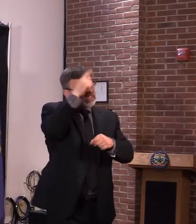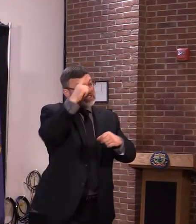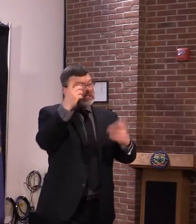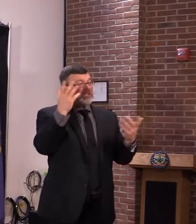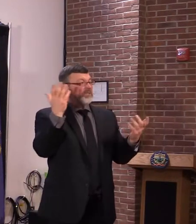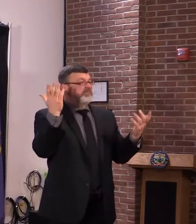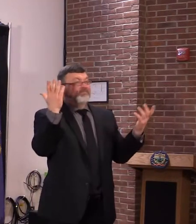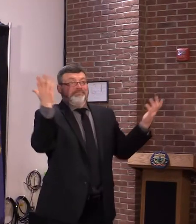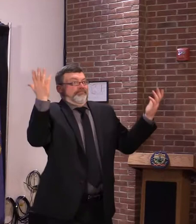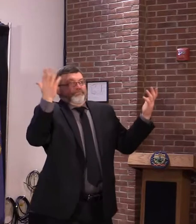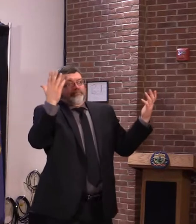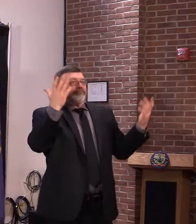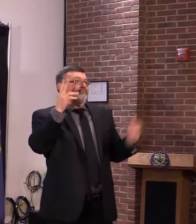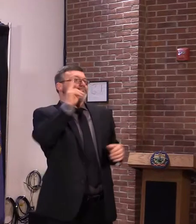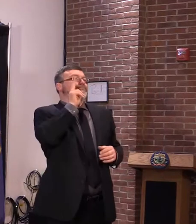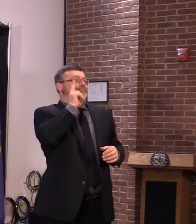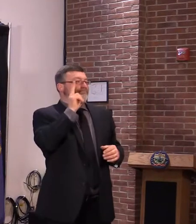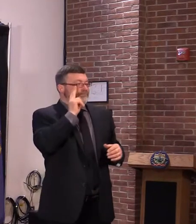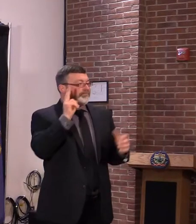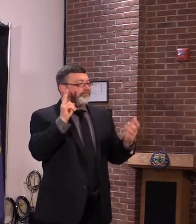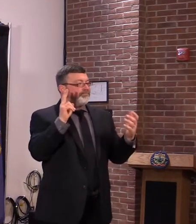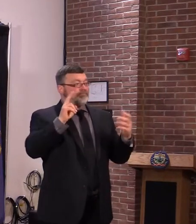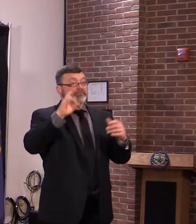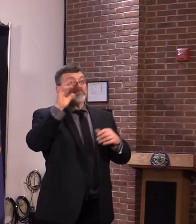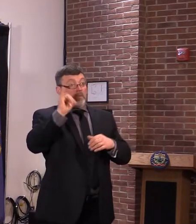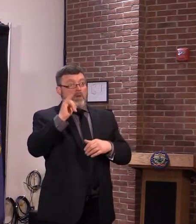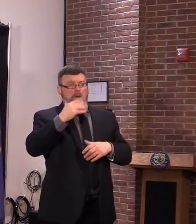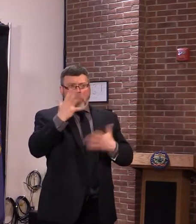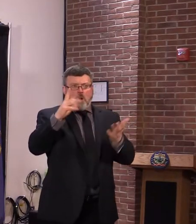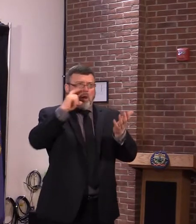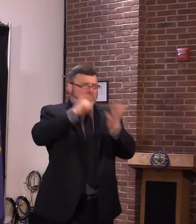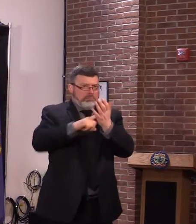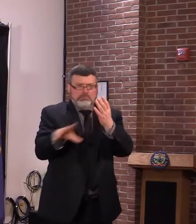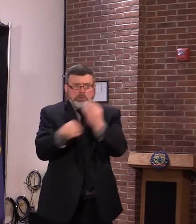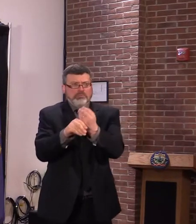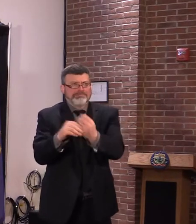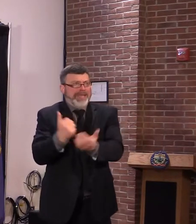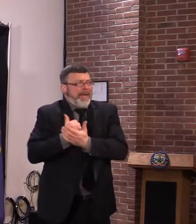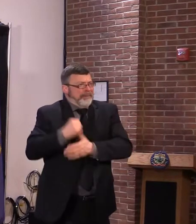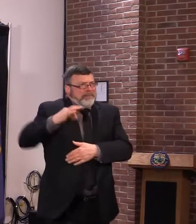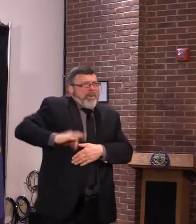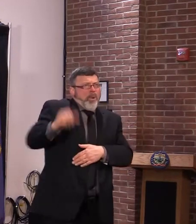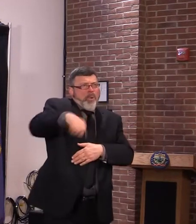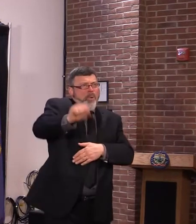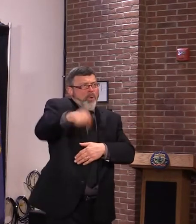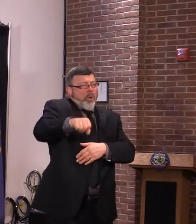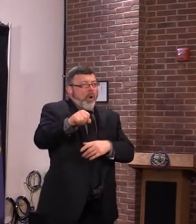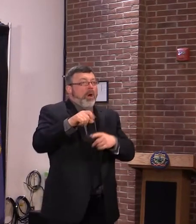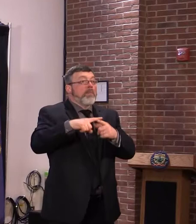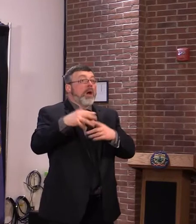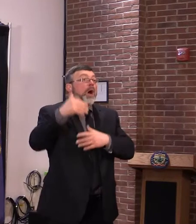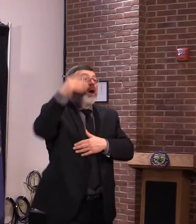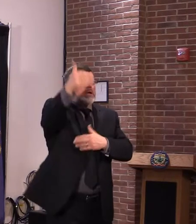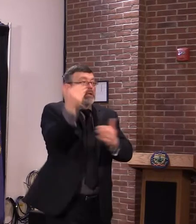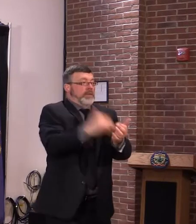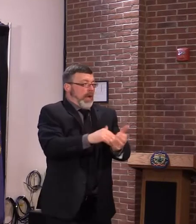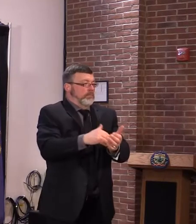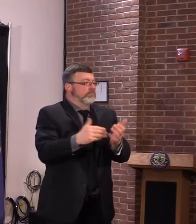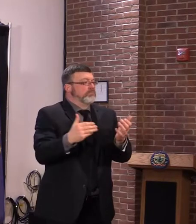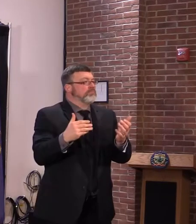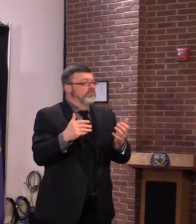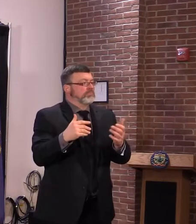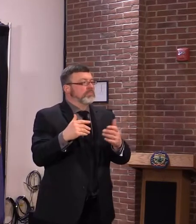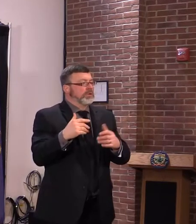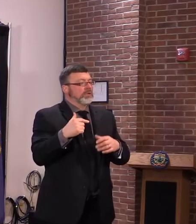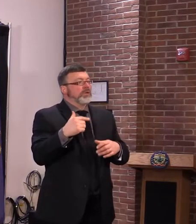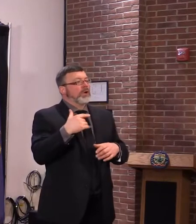well boosting induced immunity is maintained. I will comment that the country of Israel